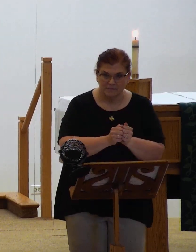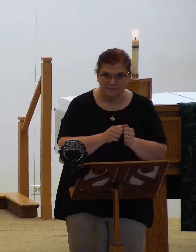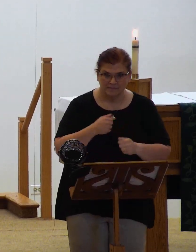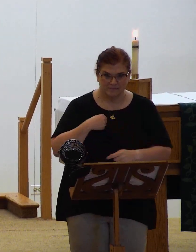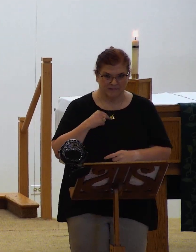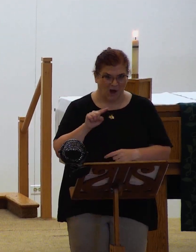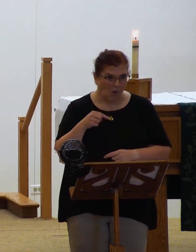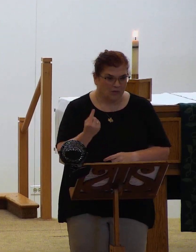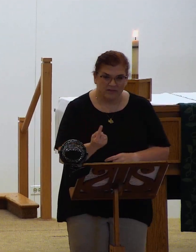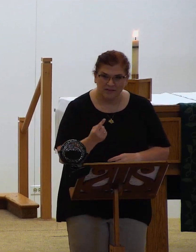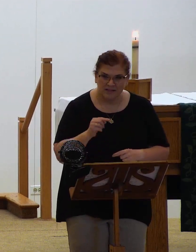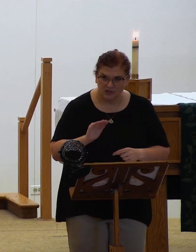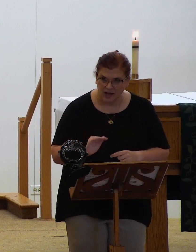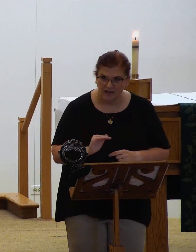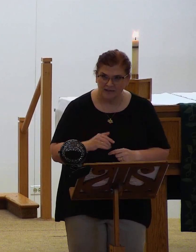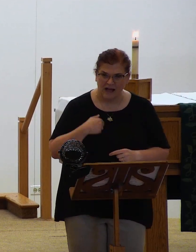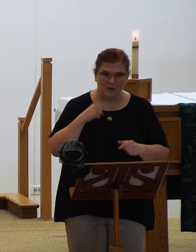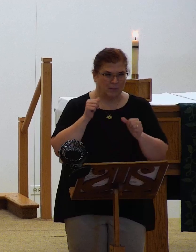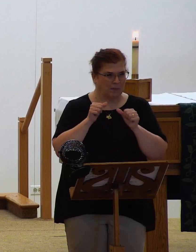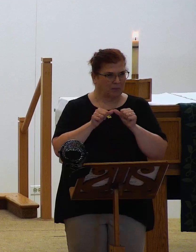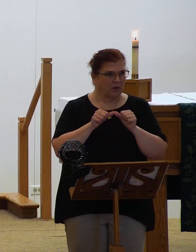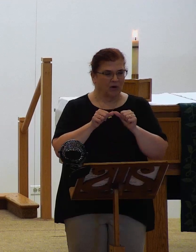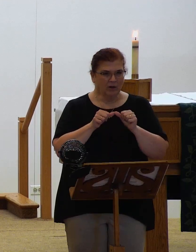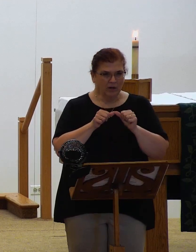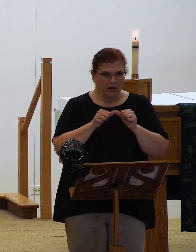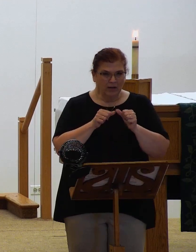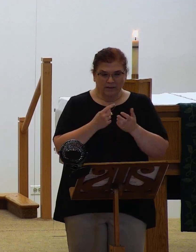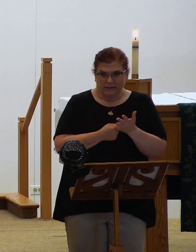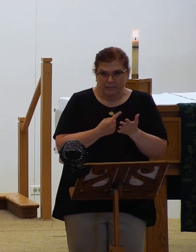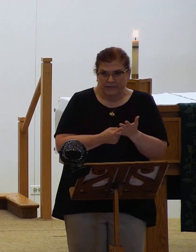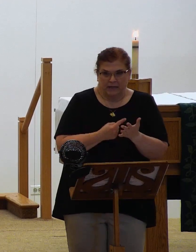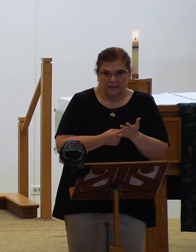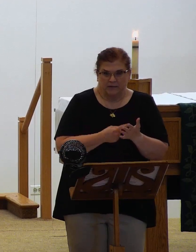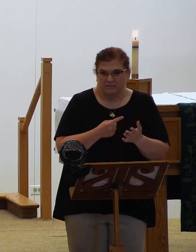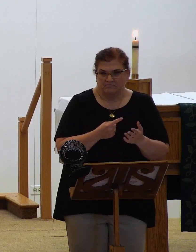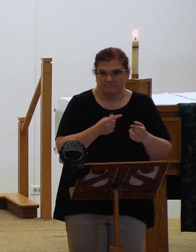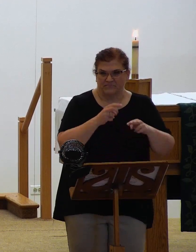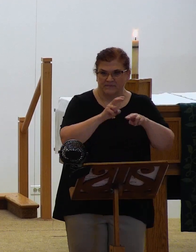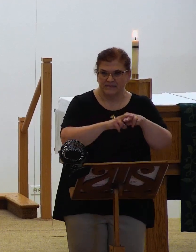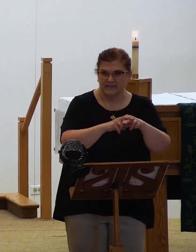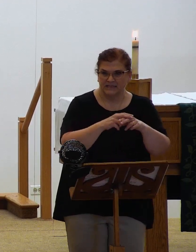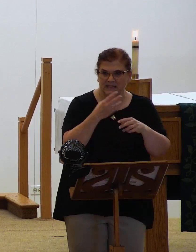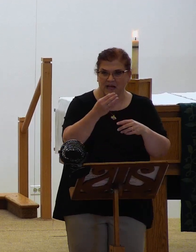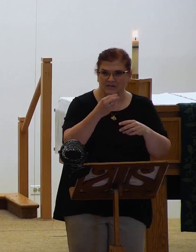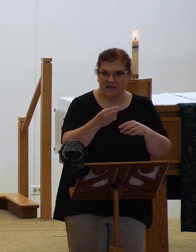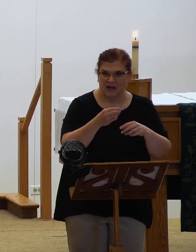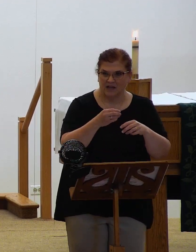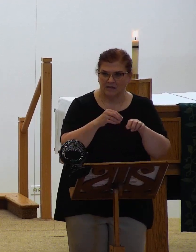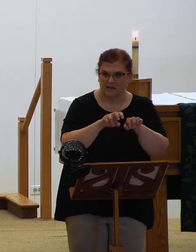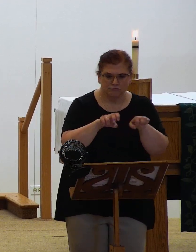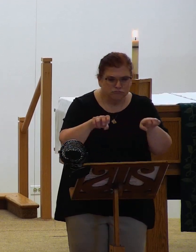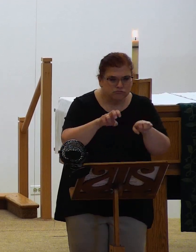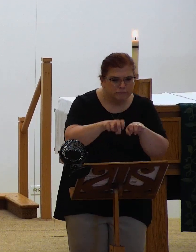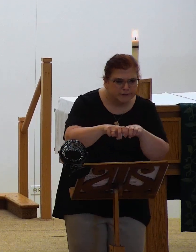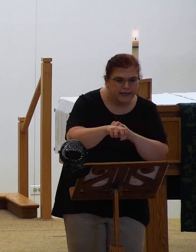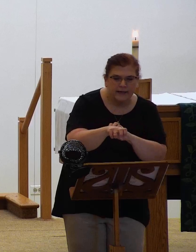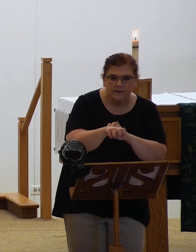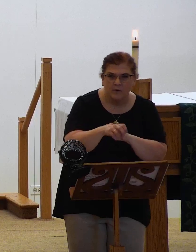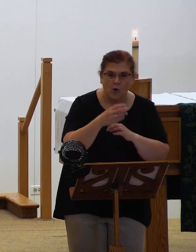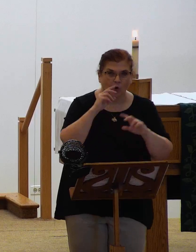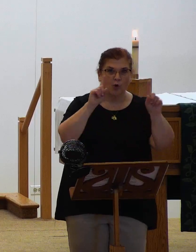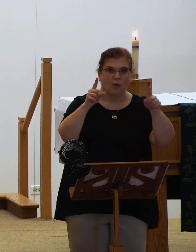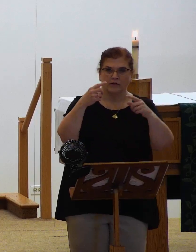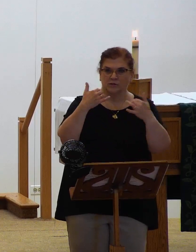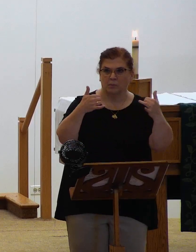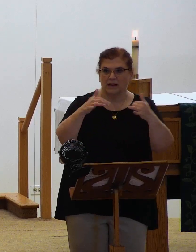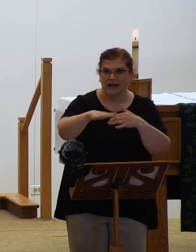As an only child, I remember sometimes sitting on the curb, on the street corner, or going to the playground